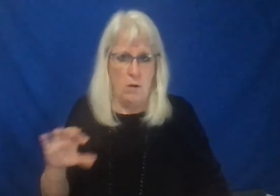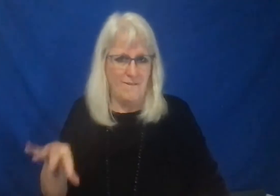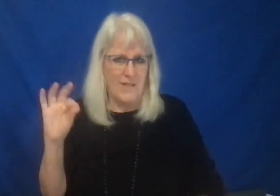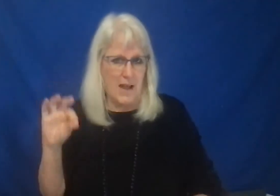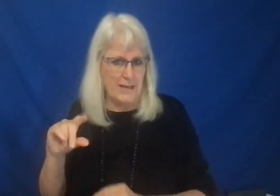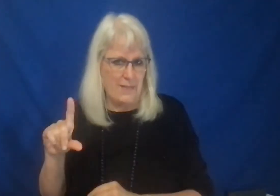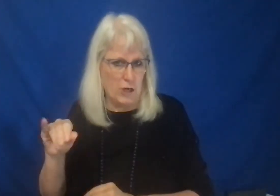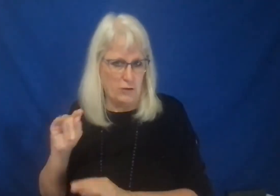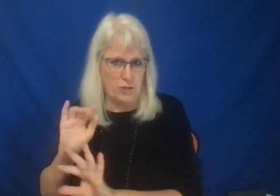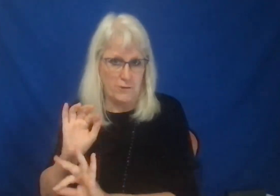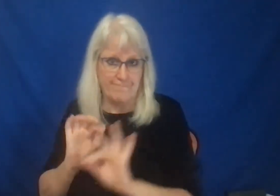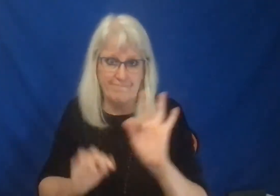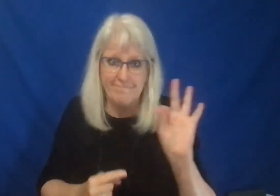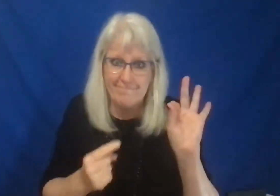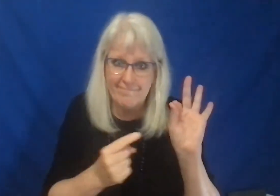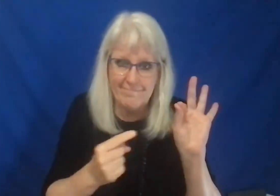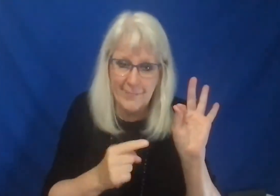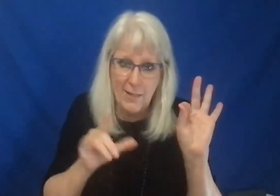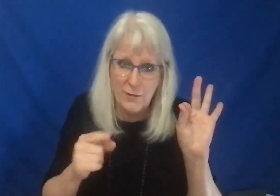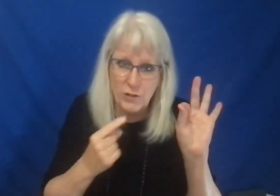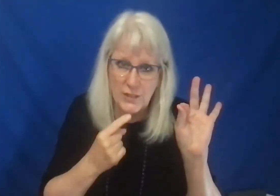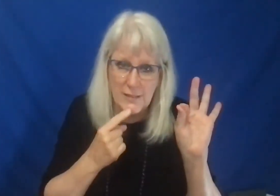our literature so that everyone knows where it's coming from,